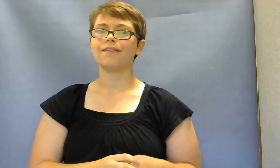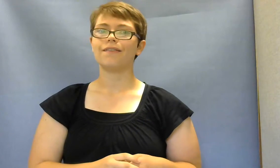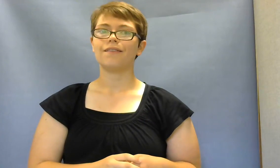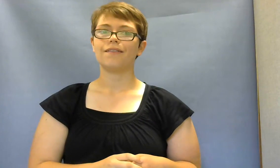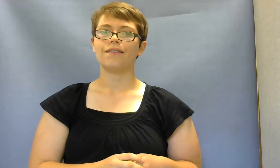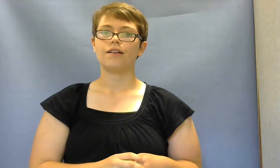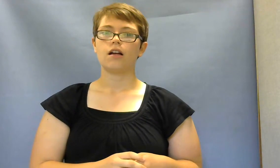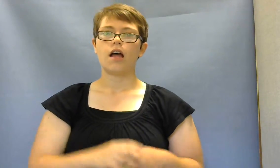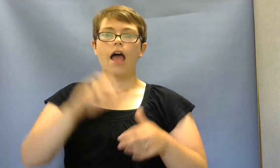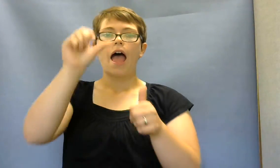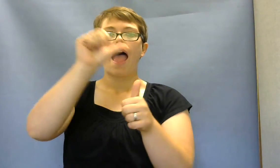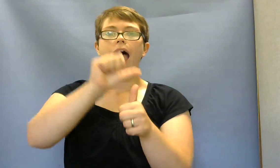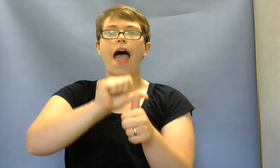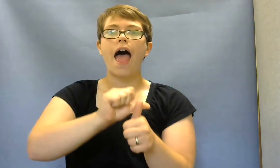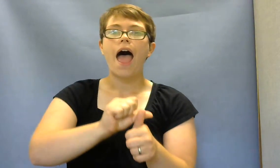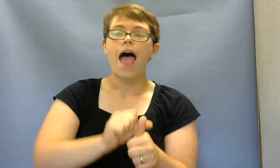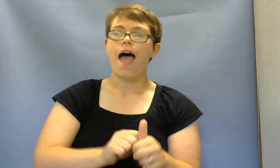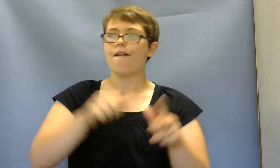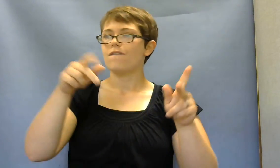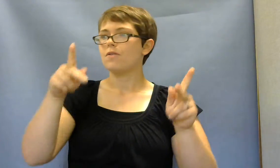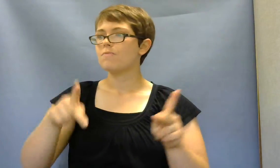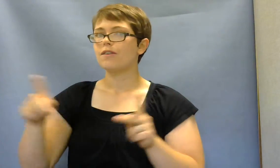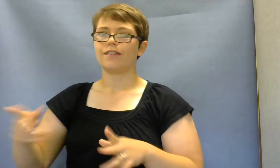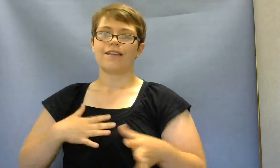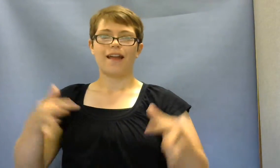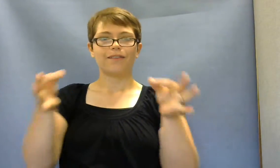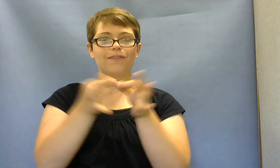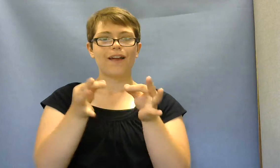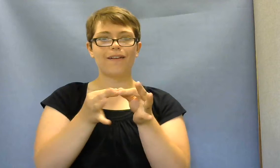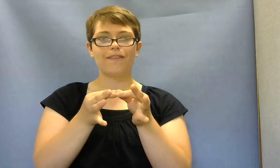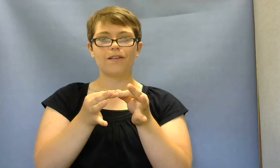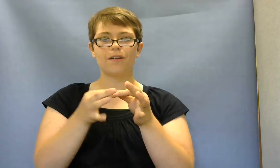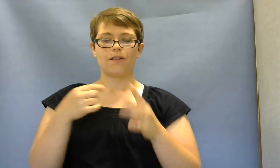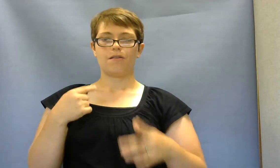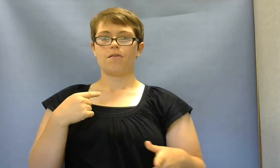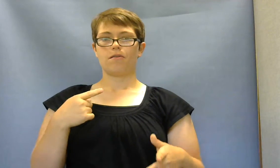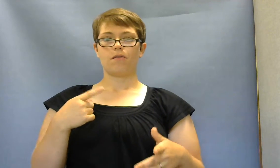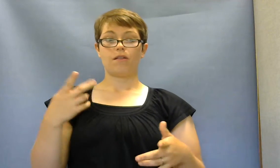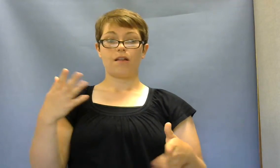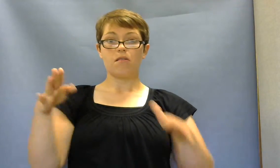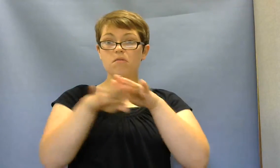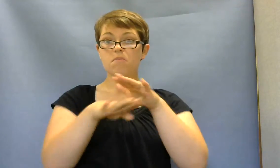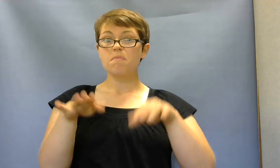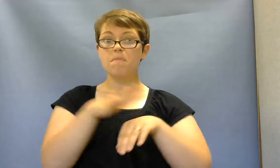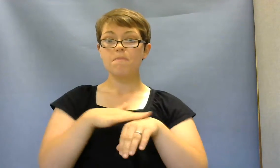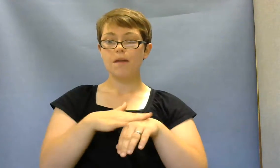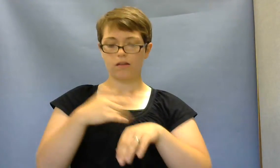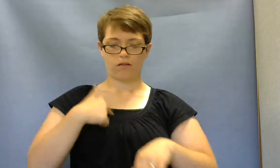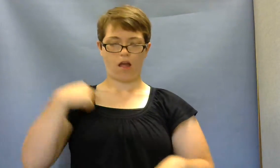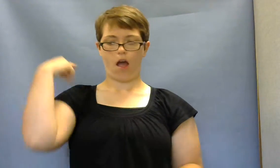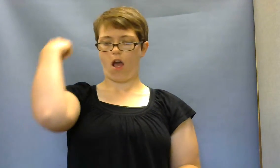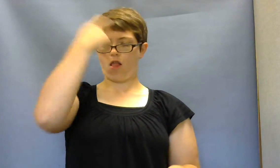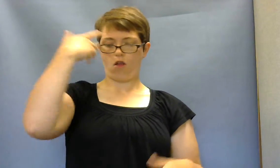has value, and my value is not determined on how I look or what job I have or where I'm from, where I was